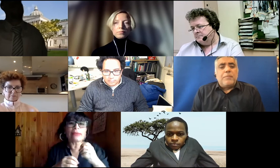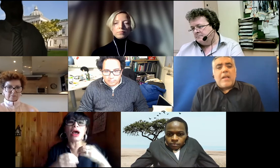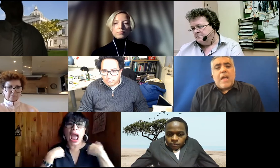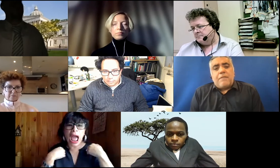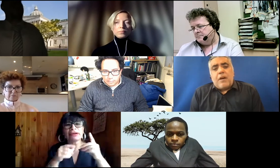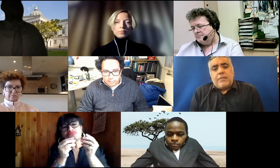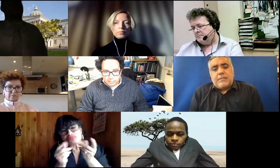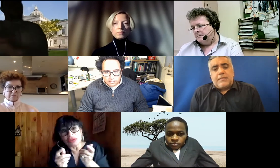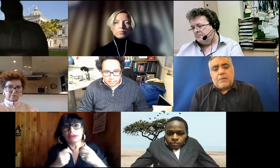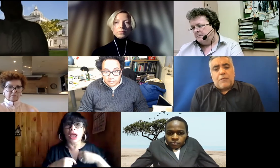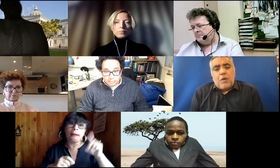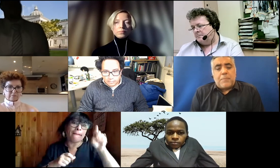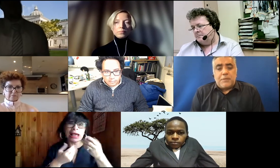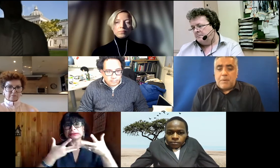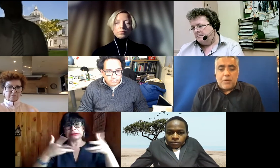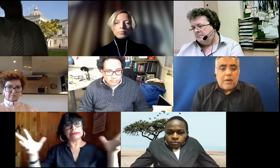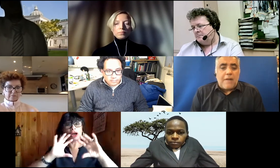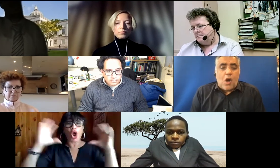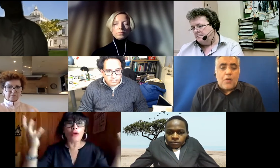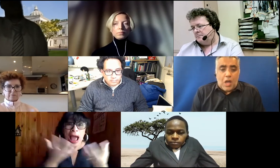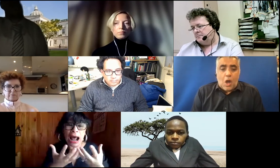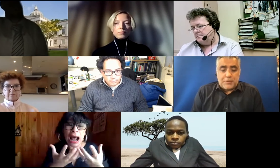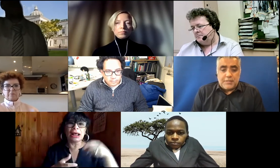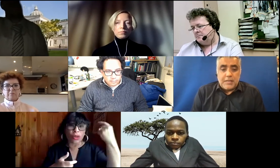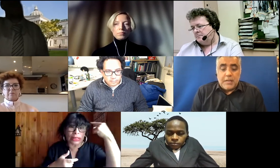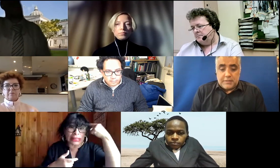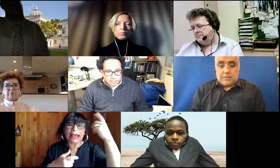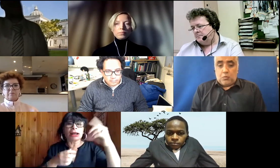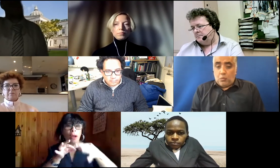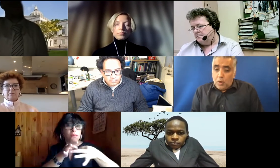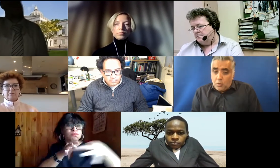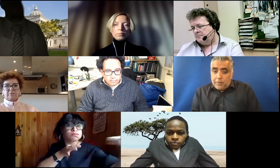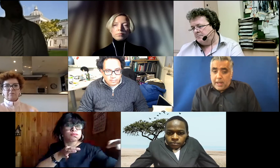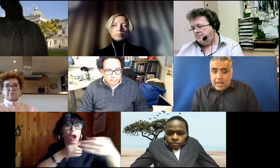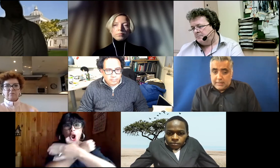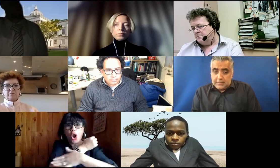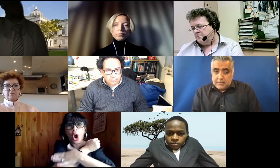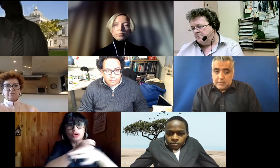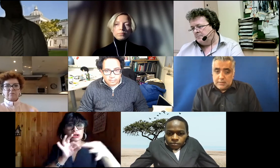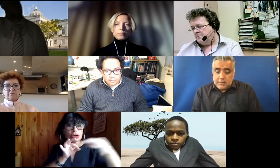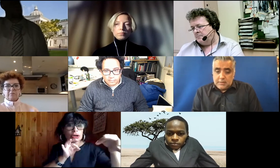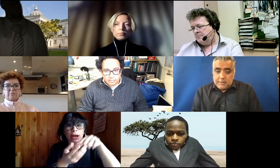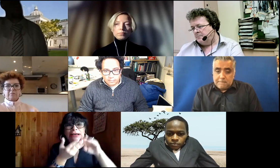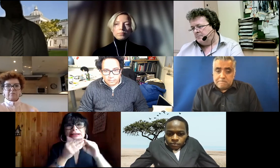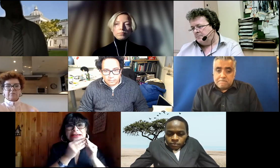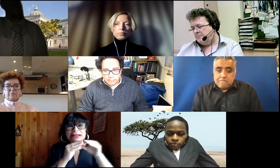Now, we might have all these, a few options, but we don't have all the options that the globe has.